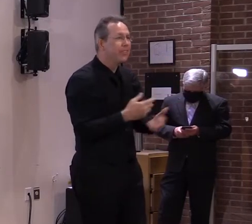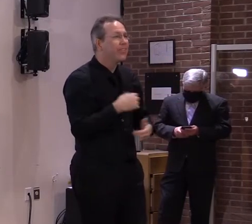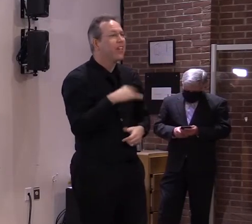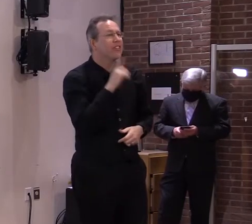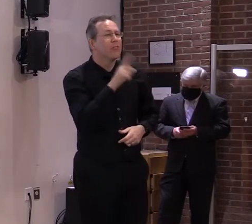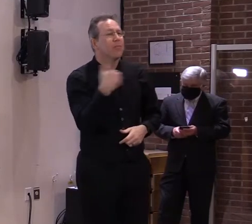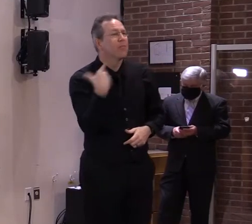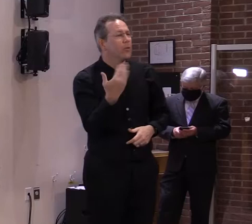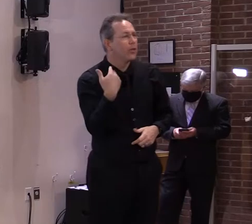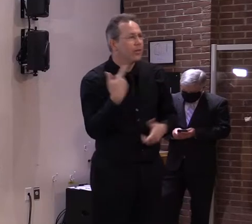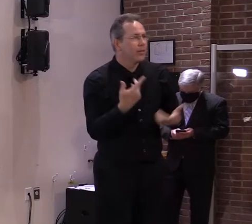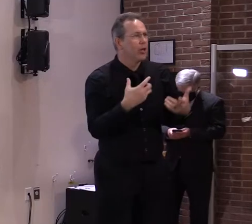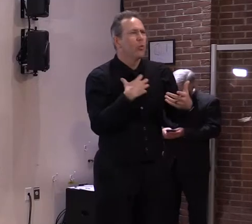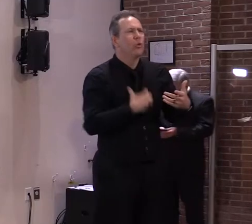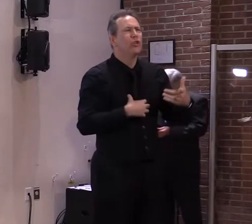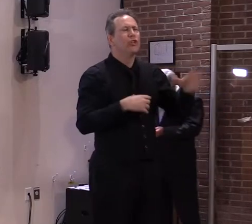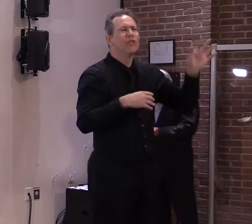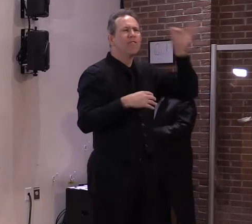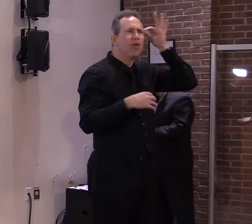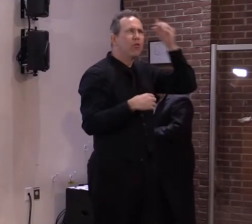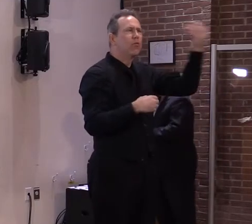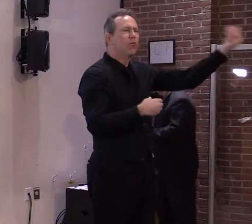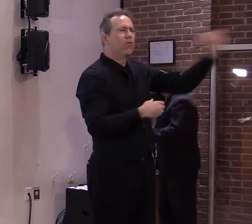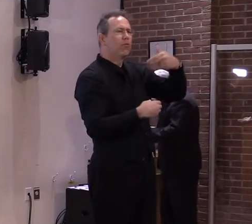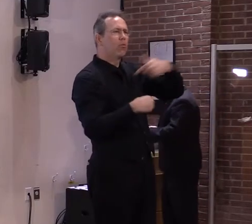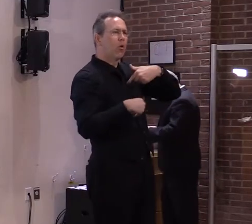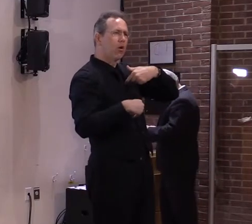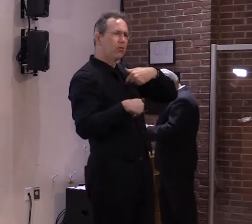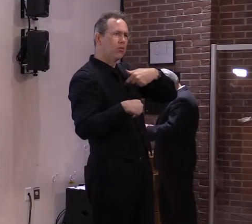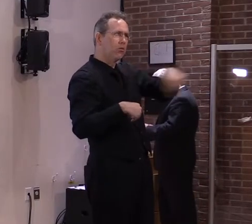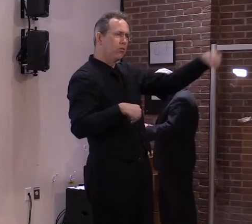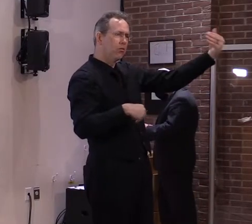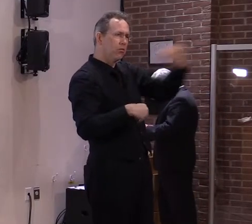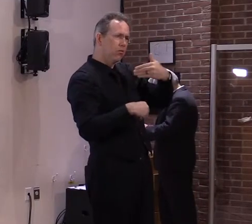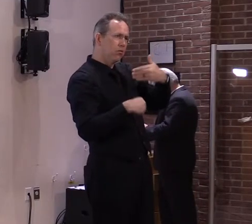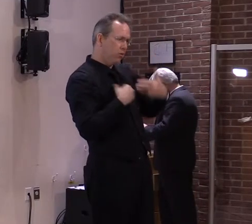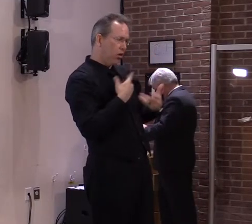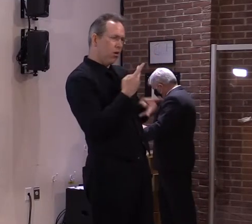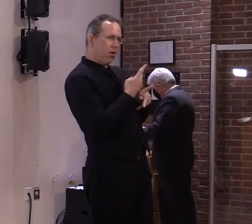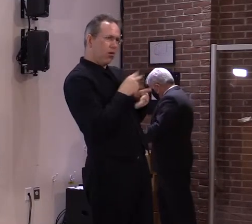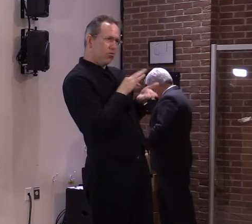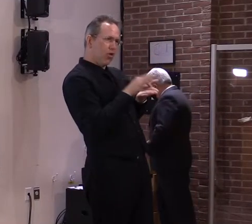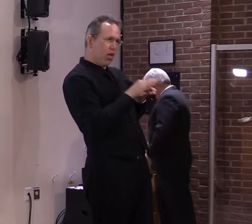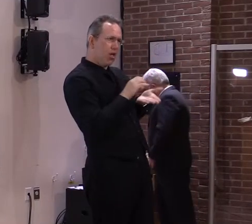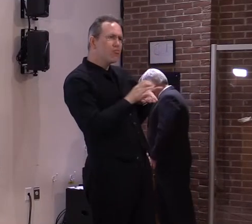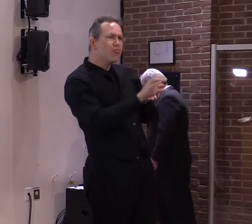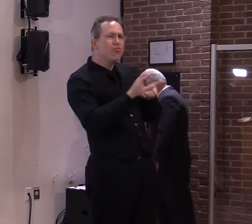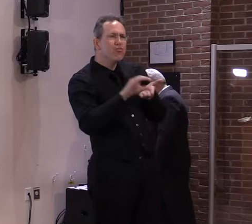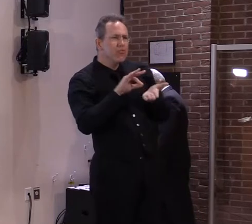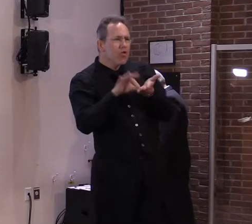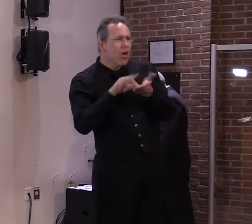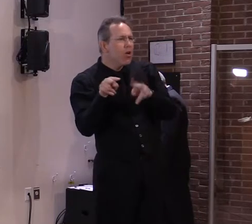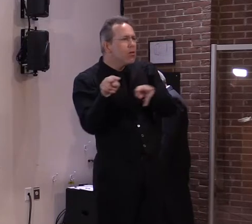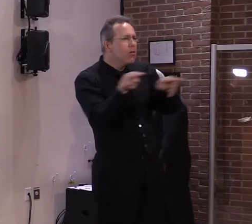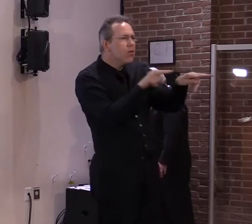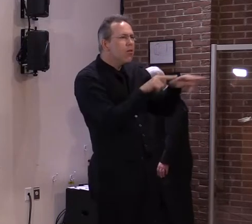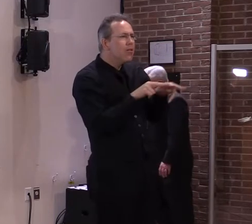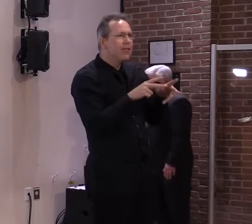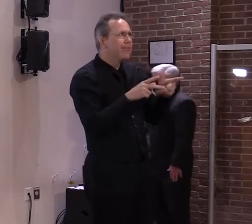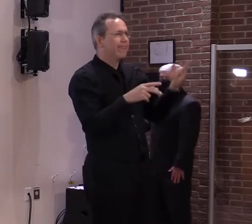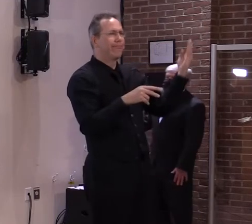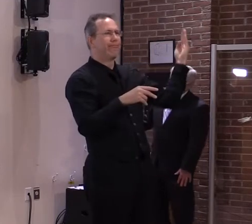send us the supply of vaccine so we can distribute it to the pharmacies, but they've chosen to